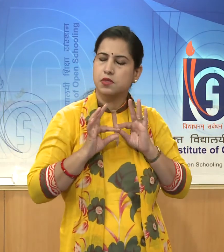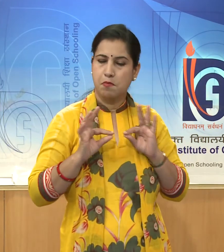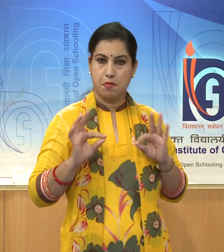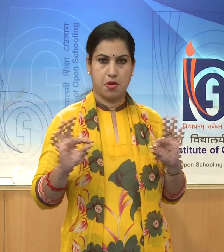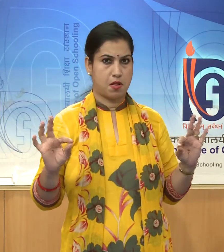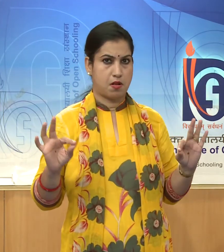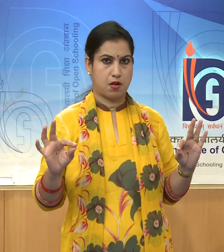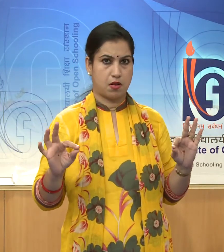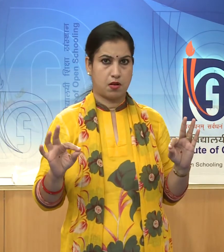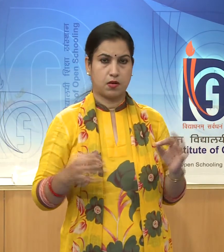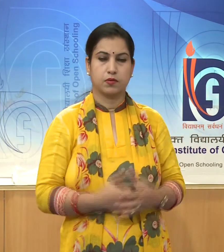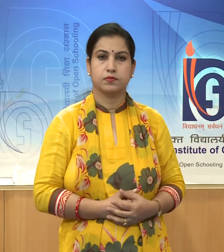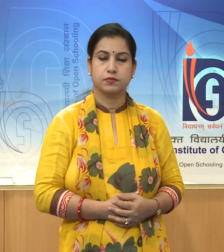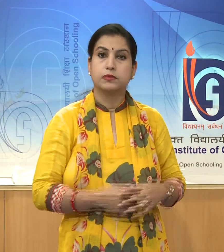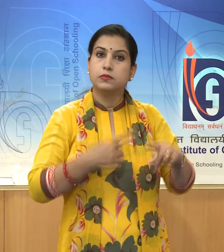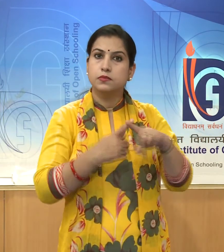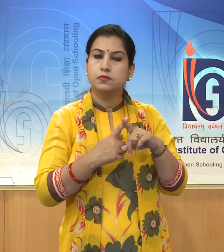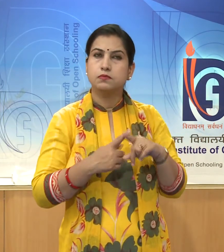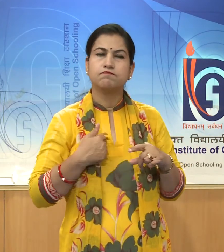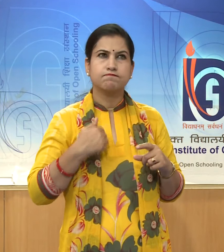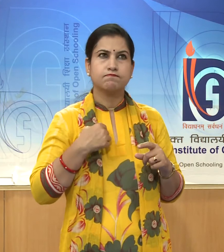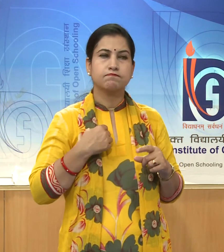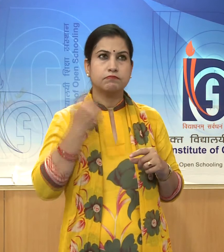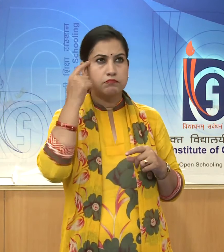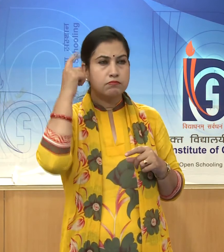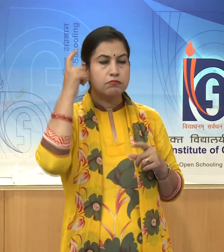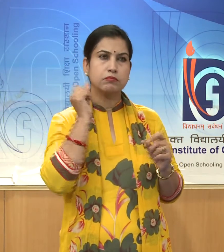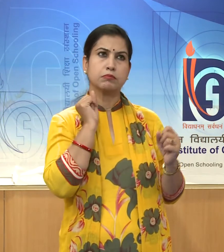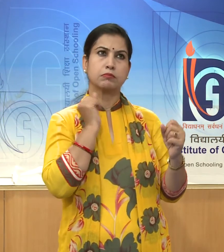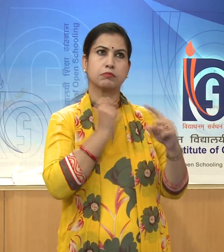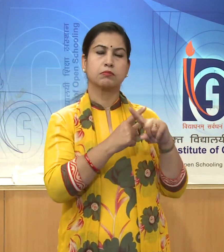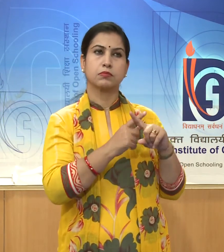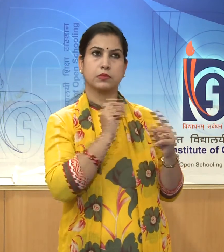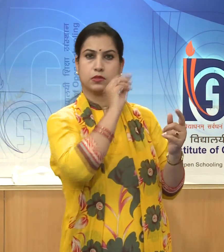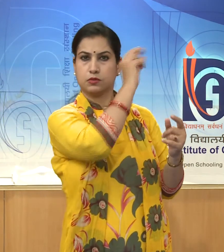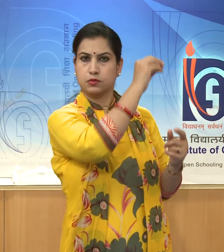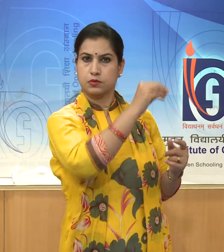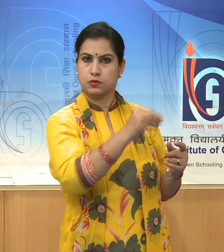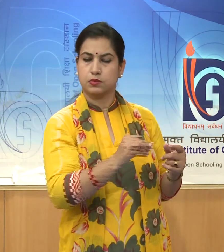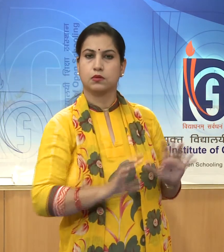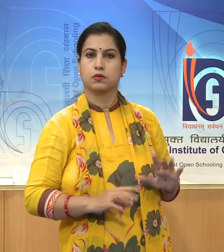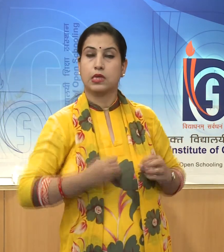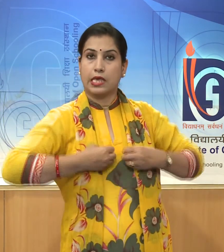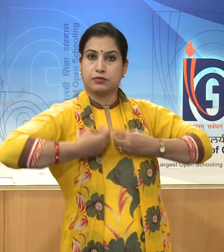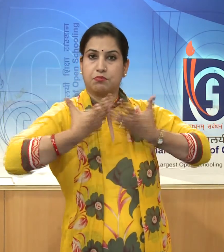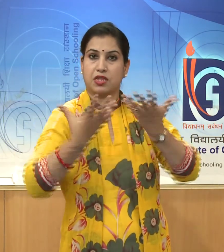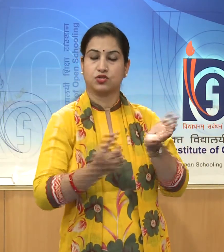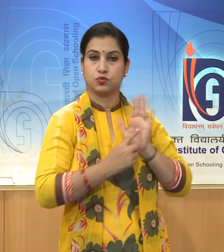simplicity and acuteness of expression.